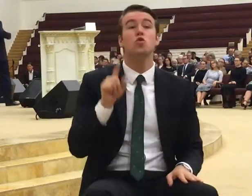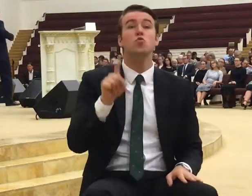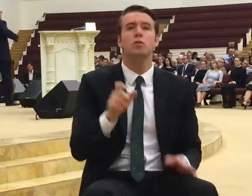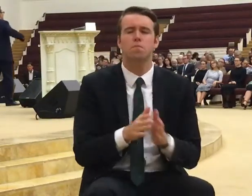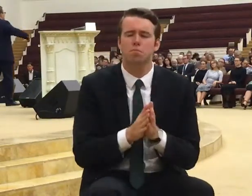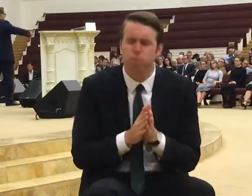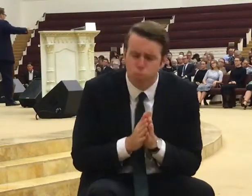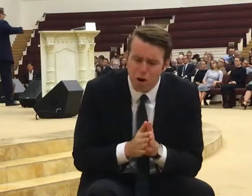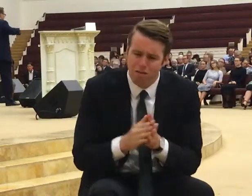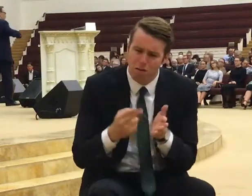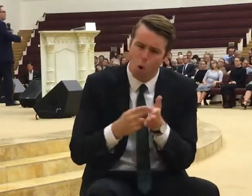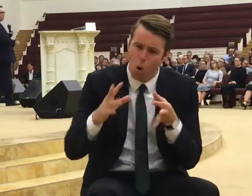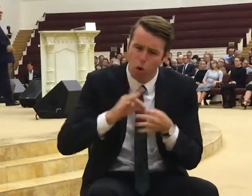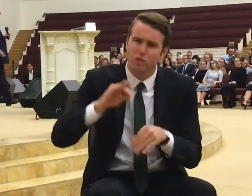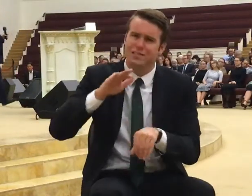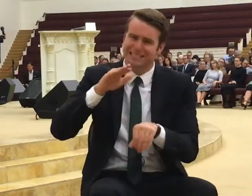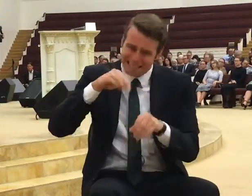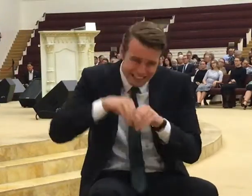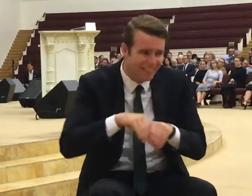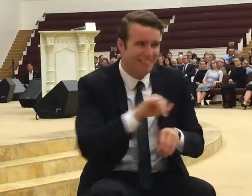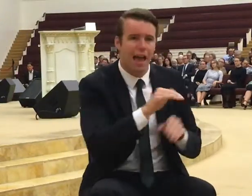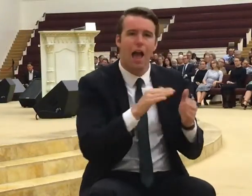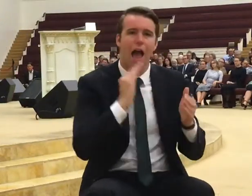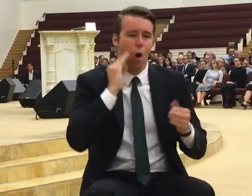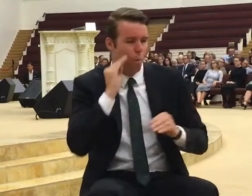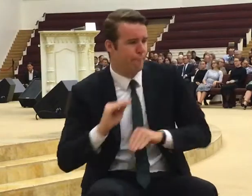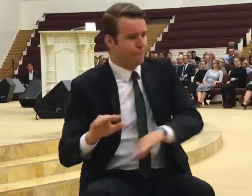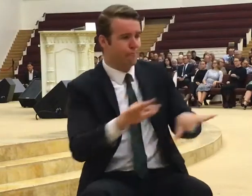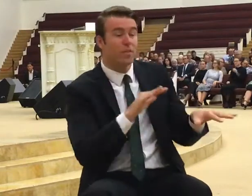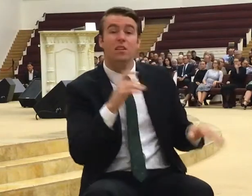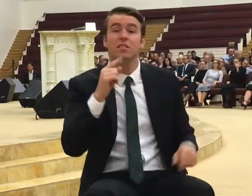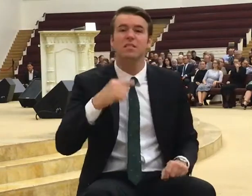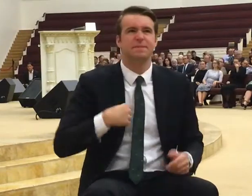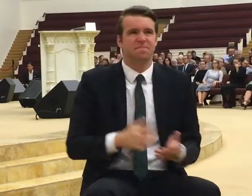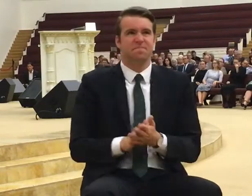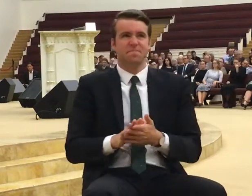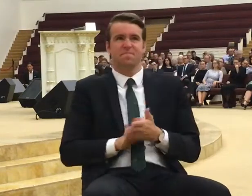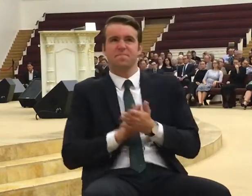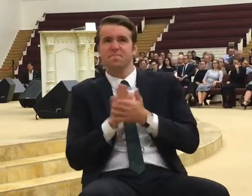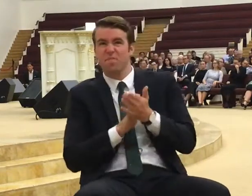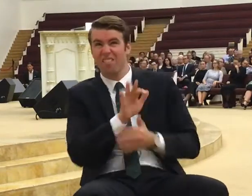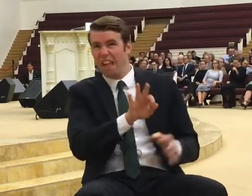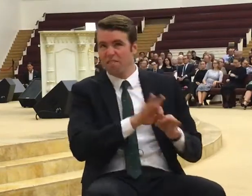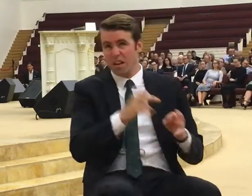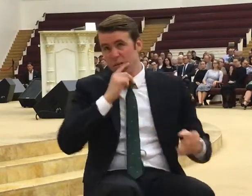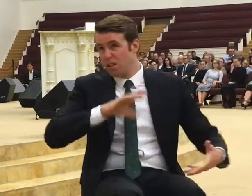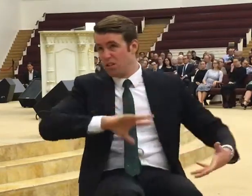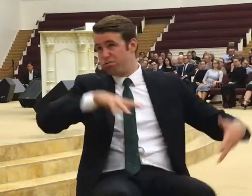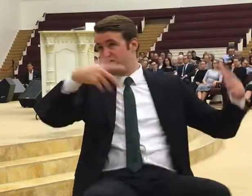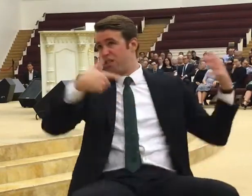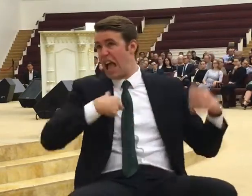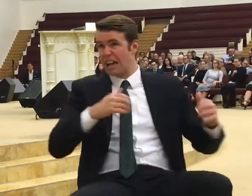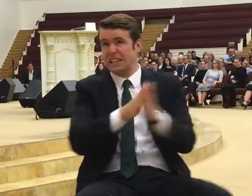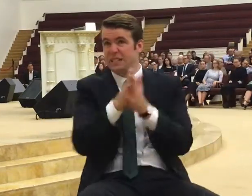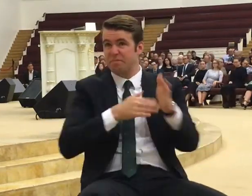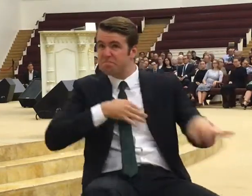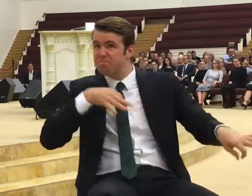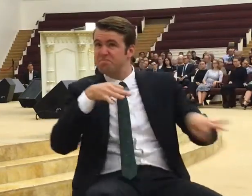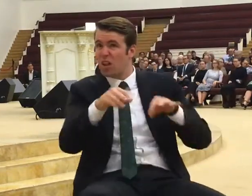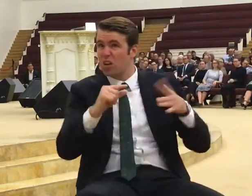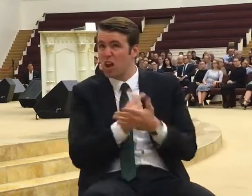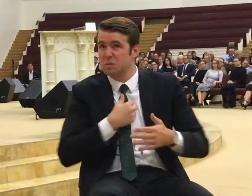that the Holy Ghost is on you. Instead of planning your own argument how you're going to straighten the whole family out and you're going to reasonably,